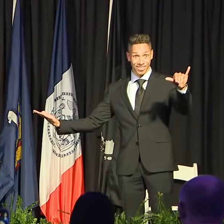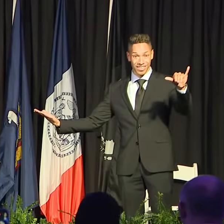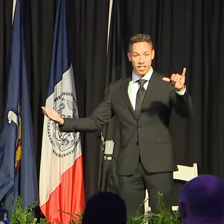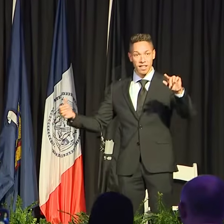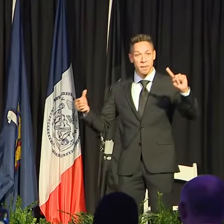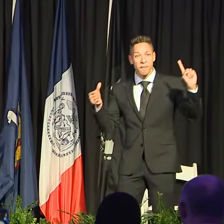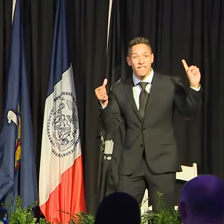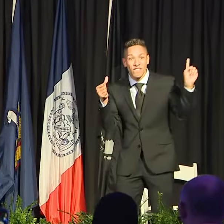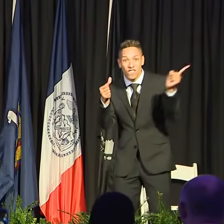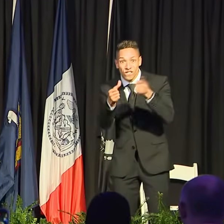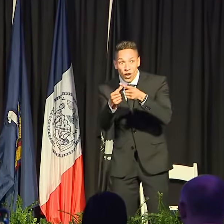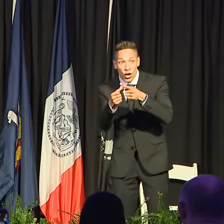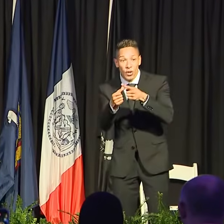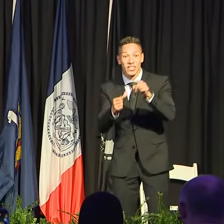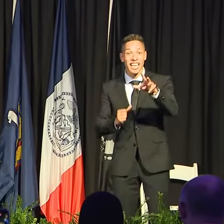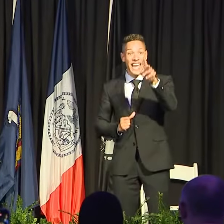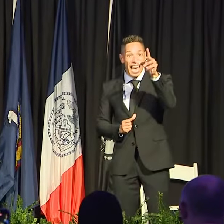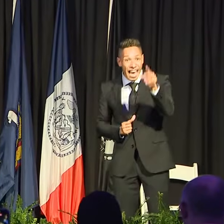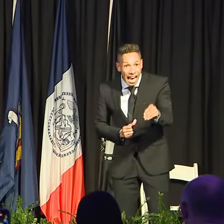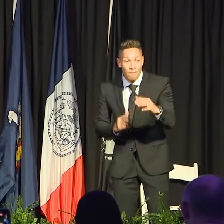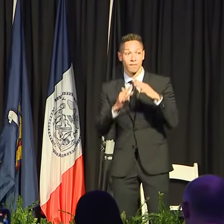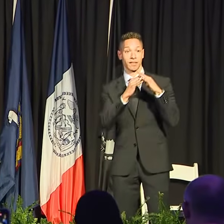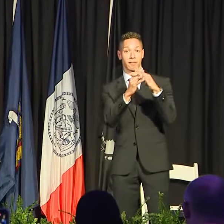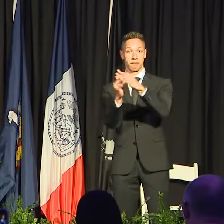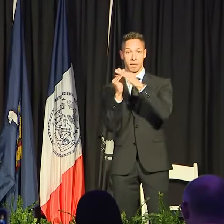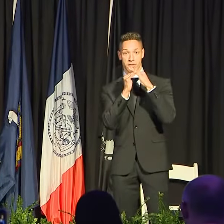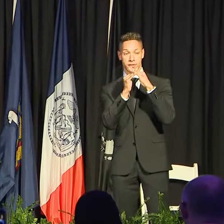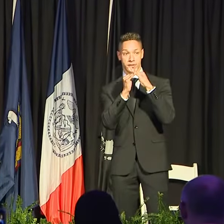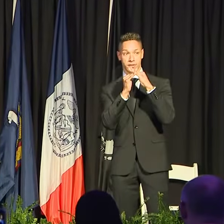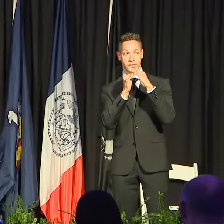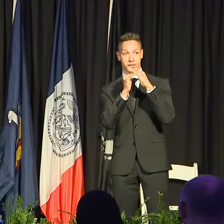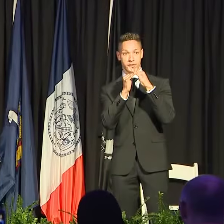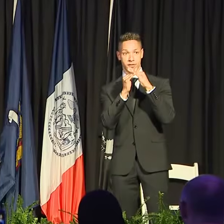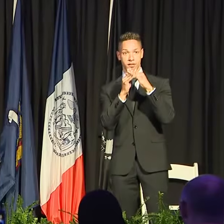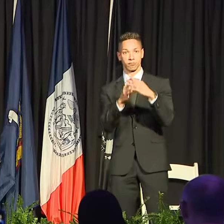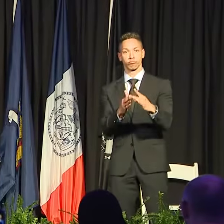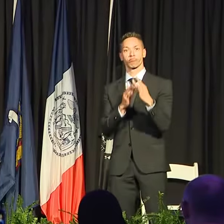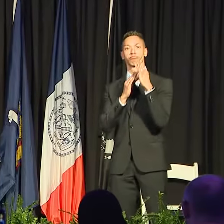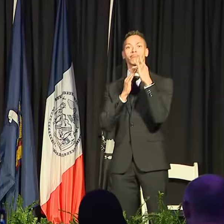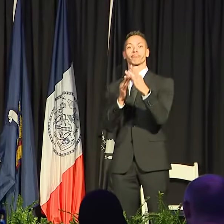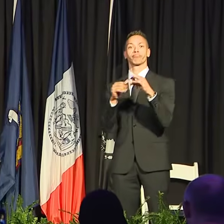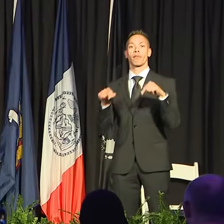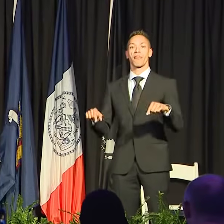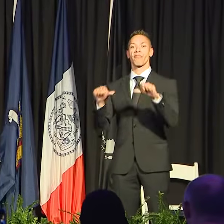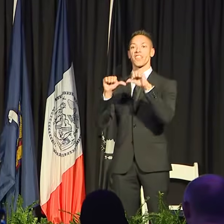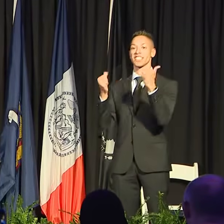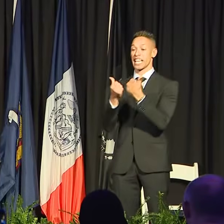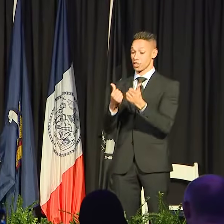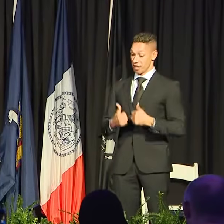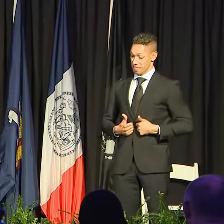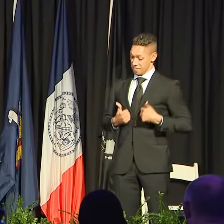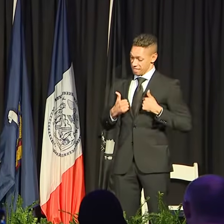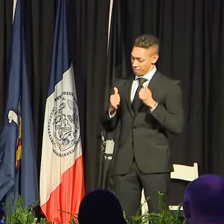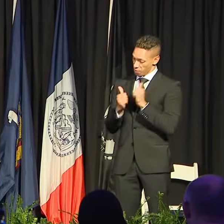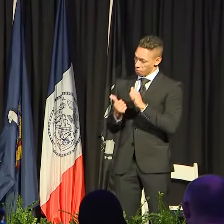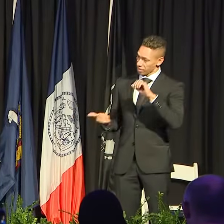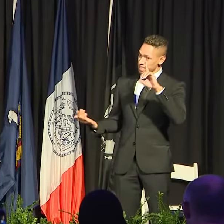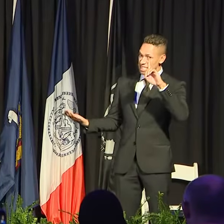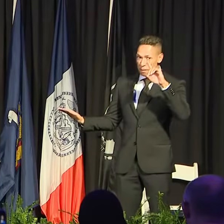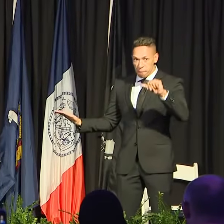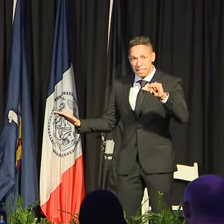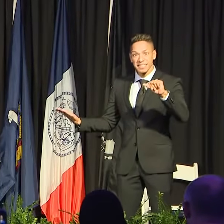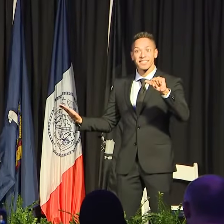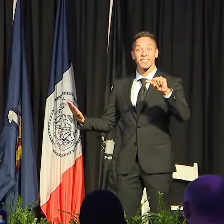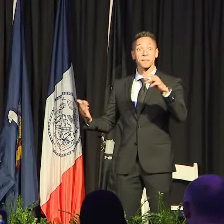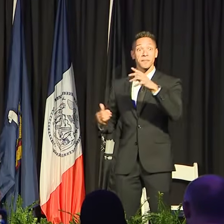the first African American to head this agency living with disabilities